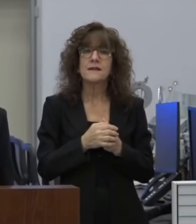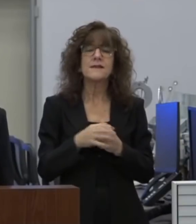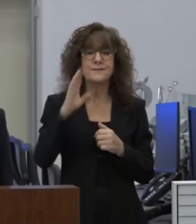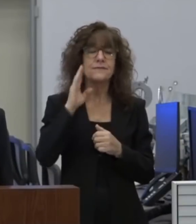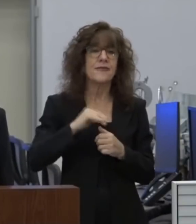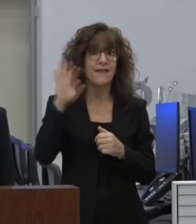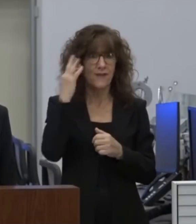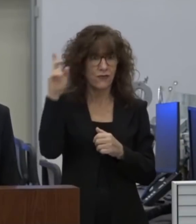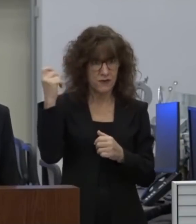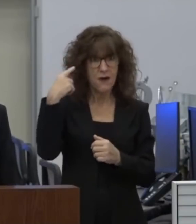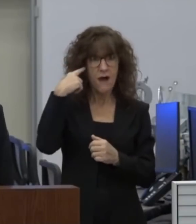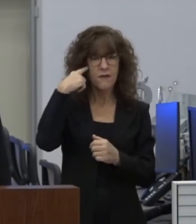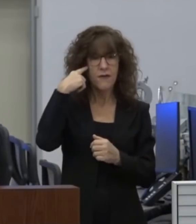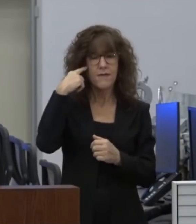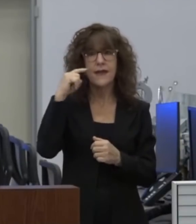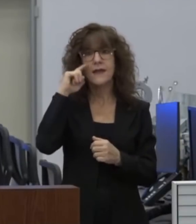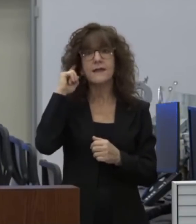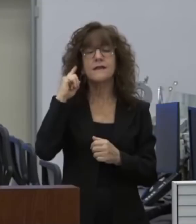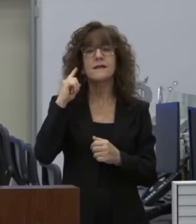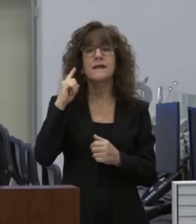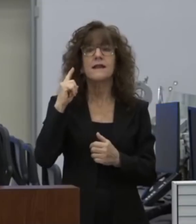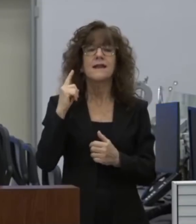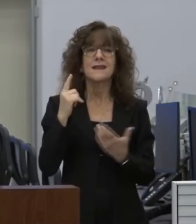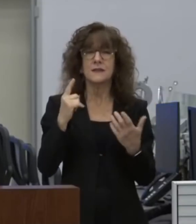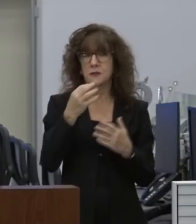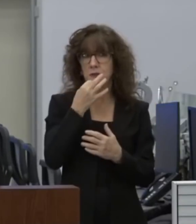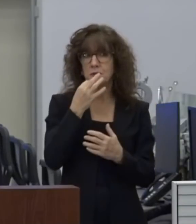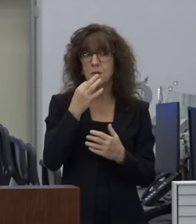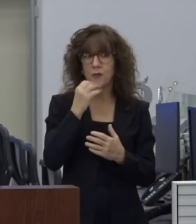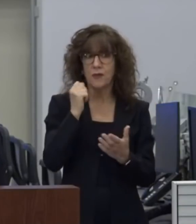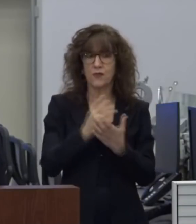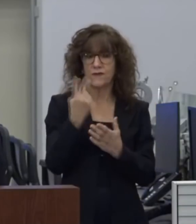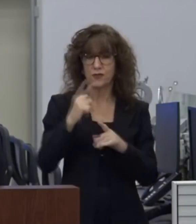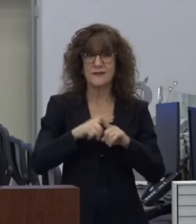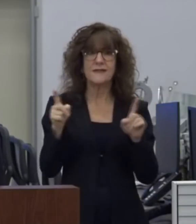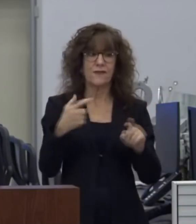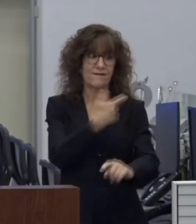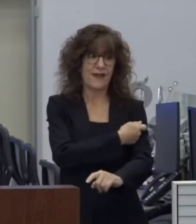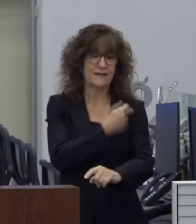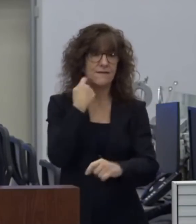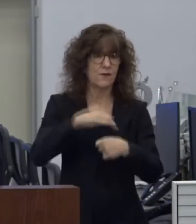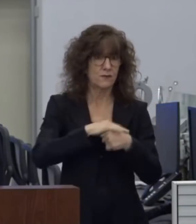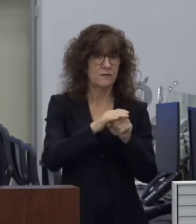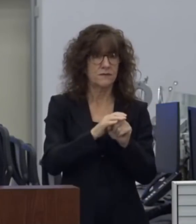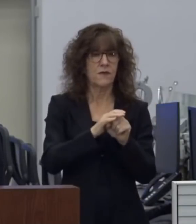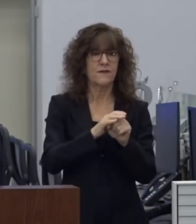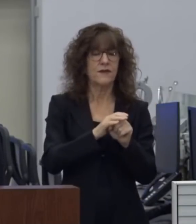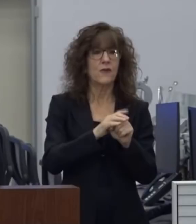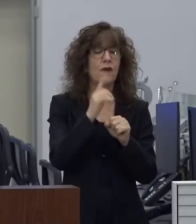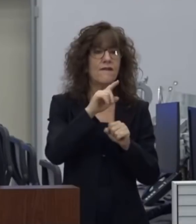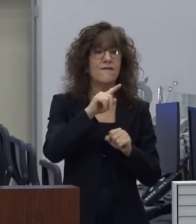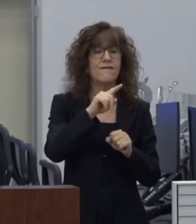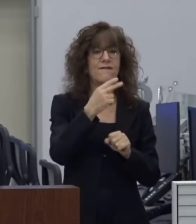know, our federal government is likely on the cusp of approving 2 different vaccines for COVID-19, one from Pfizer